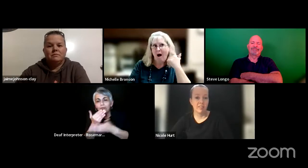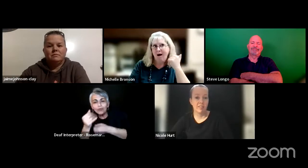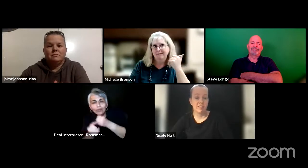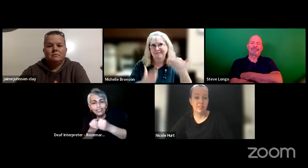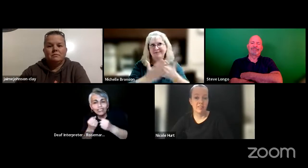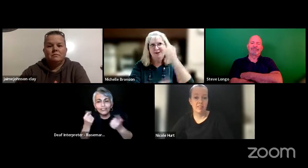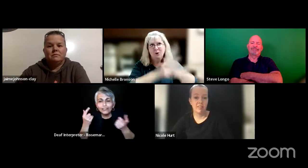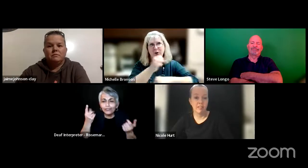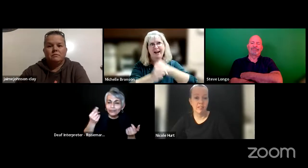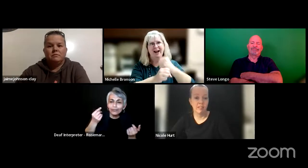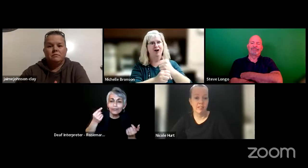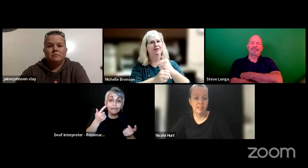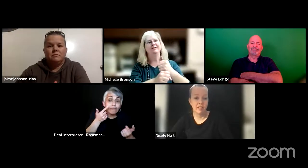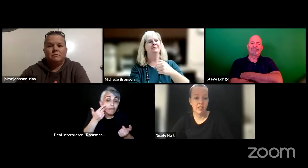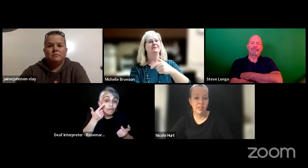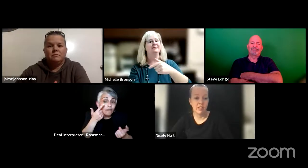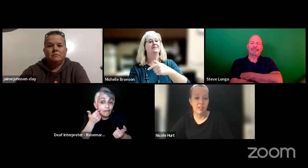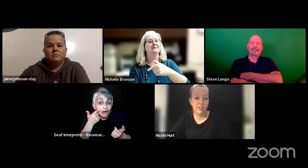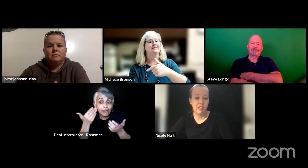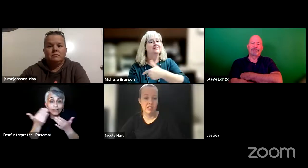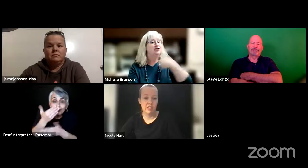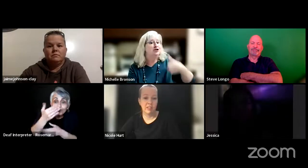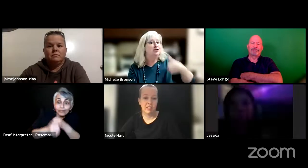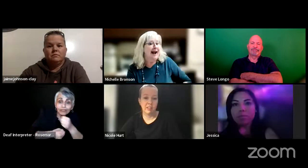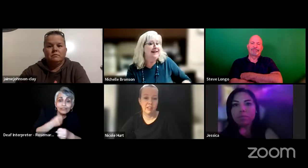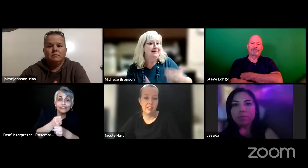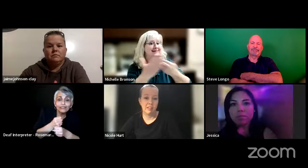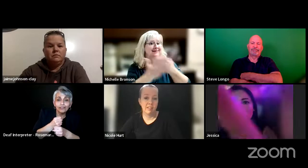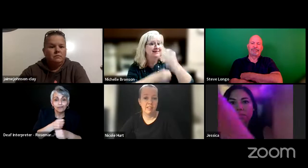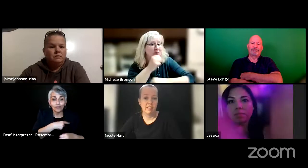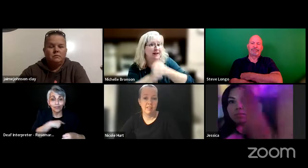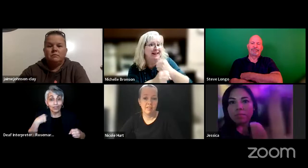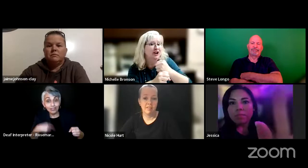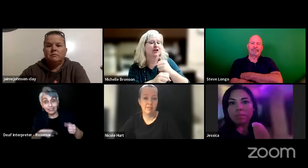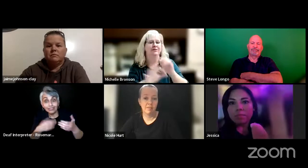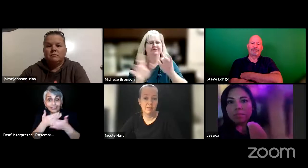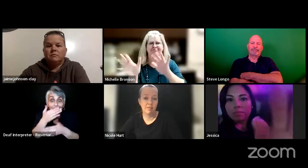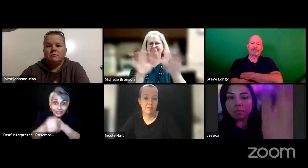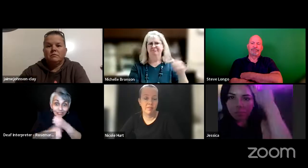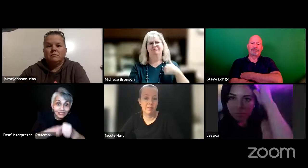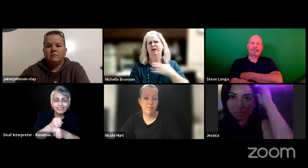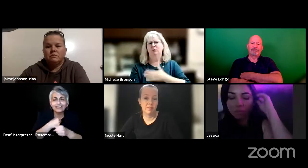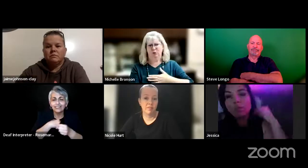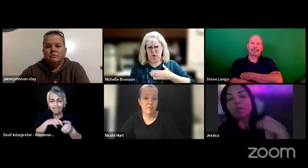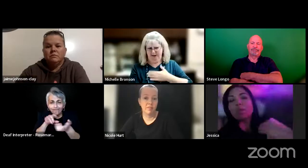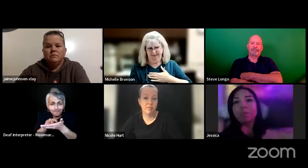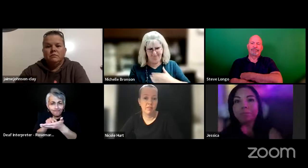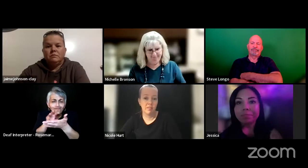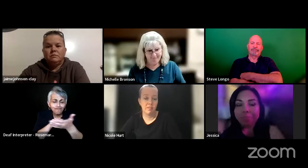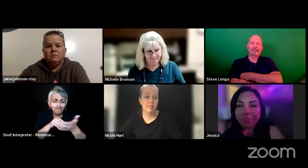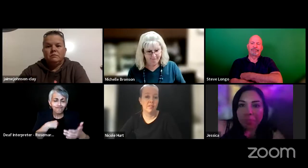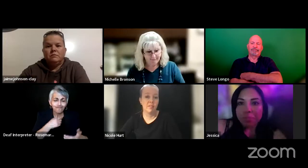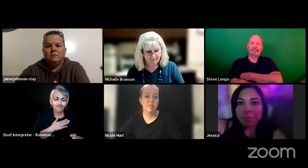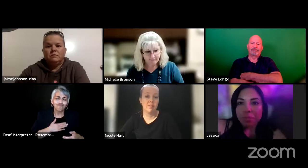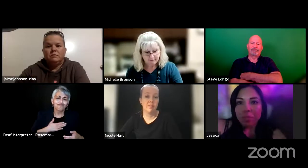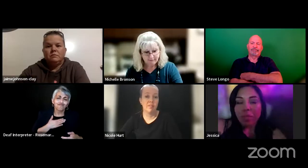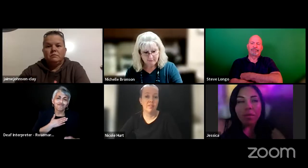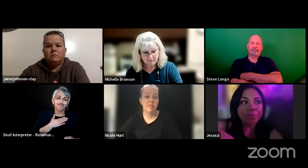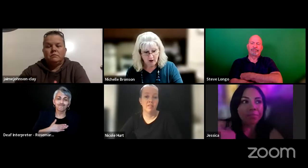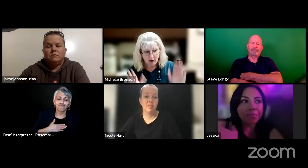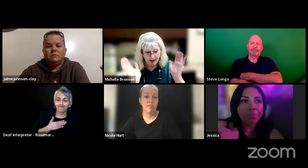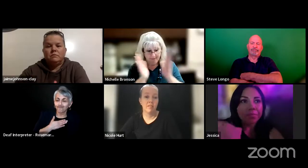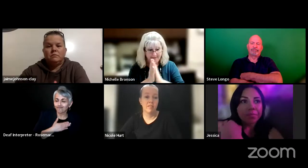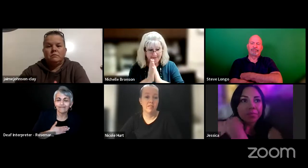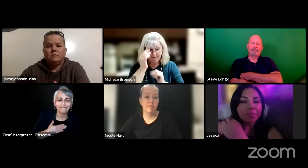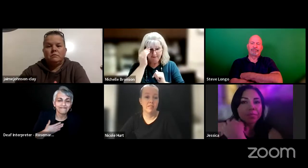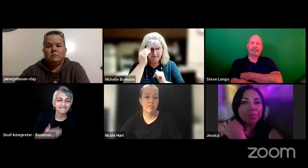And so getting to know a little bit more about that was great. Also got to know about the Hmong New Year, how that is